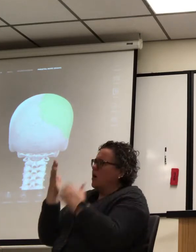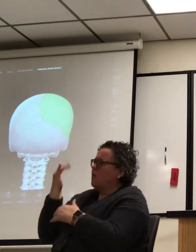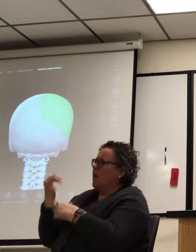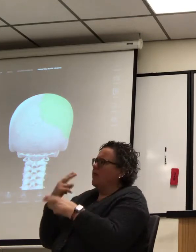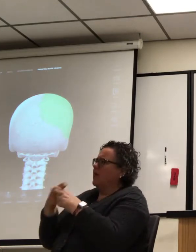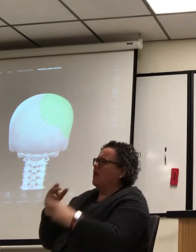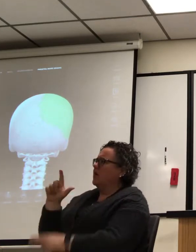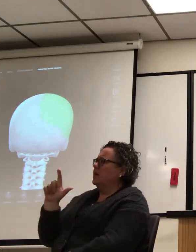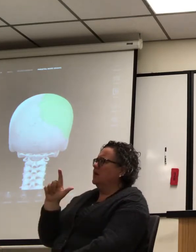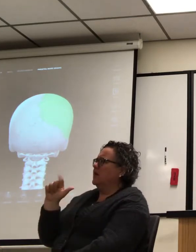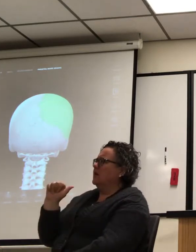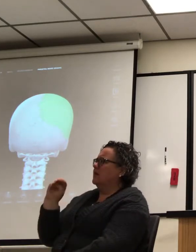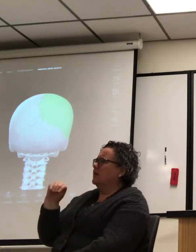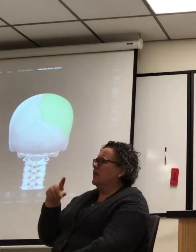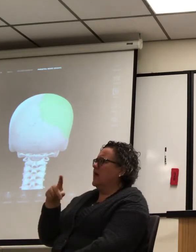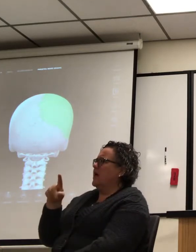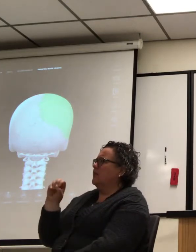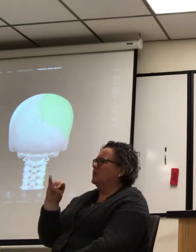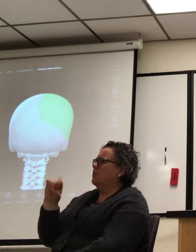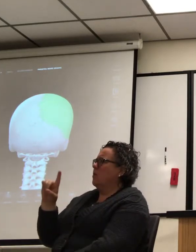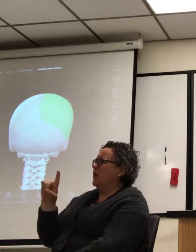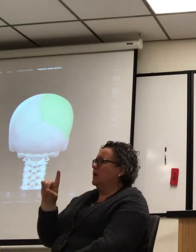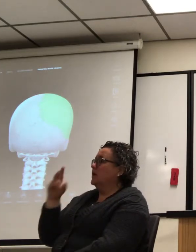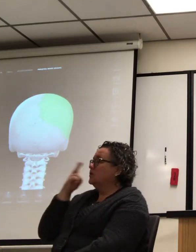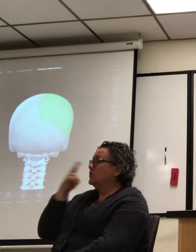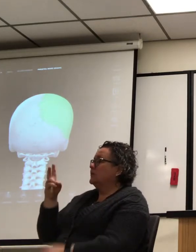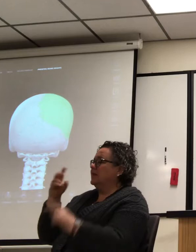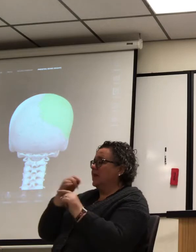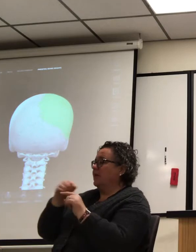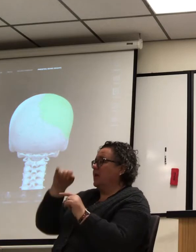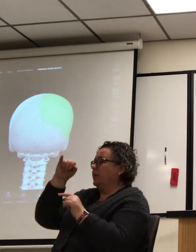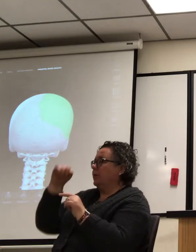Suture. Tell me if you see this Greek sign lambda.